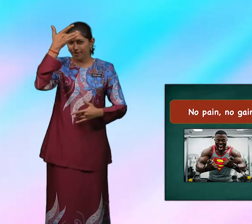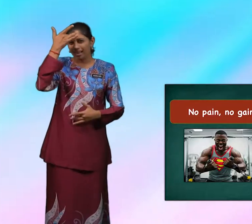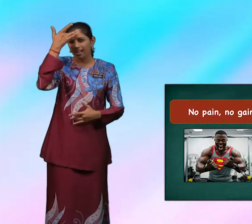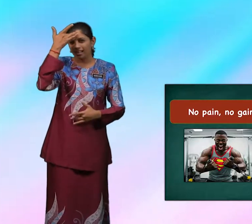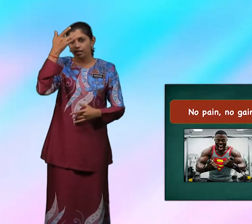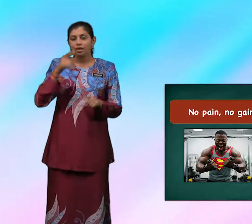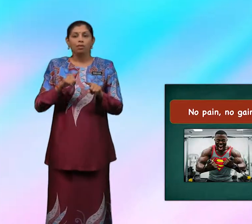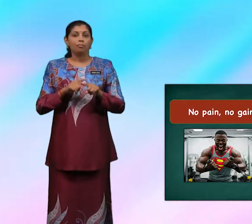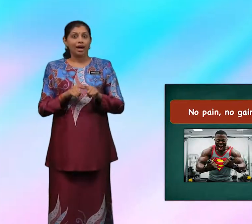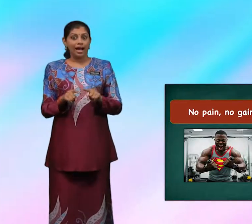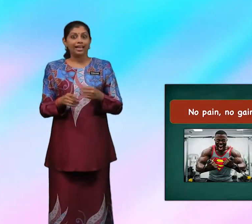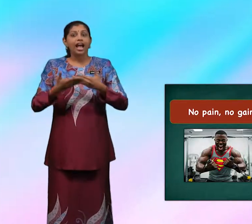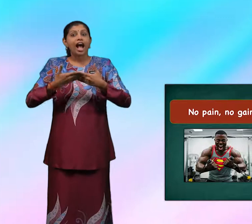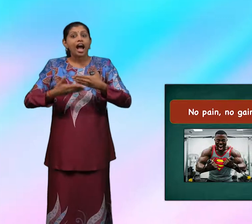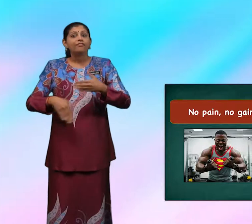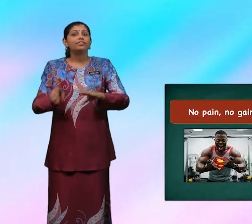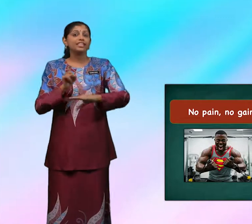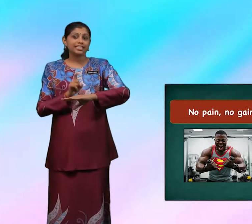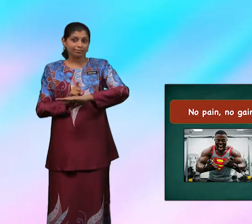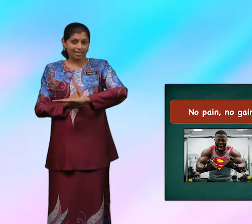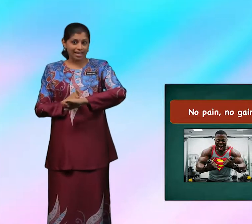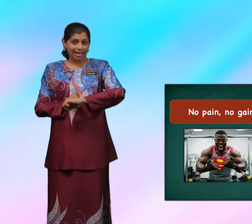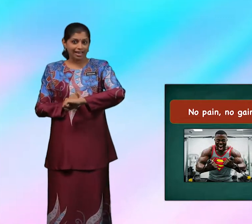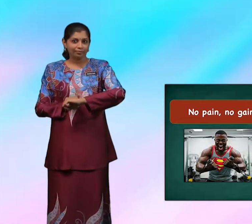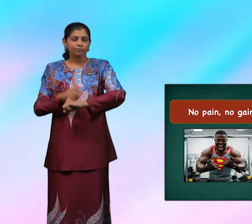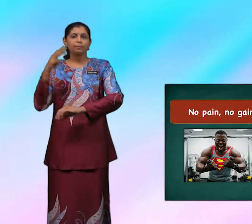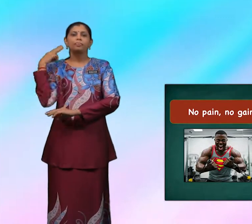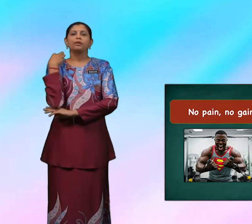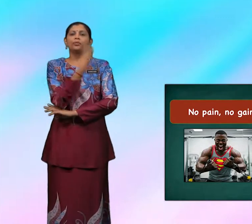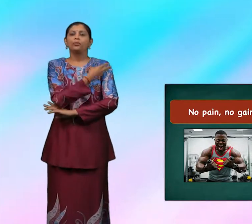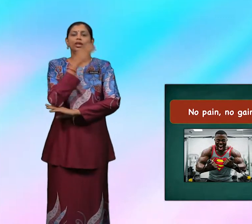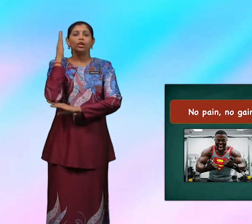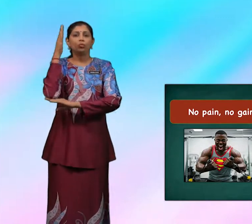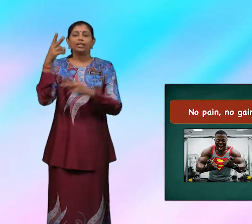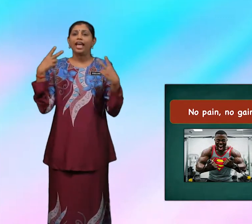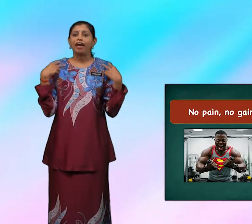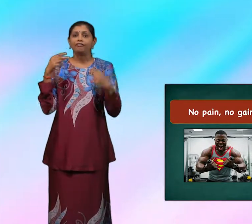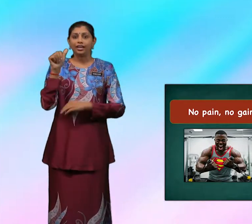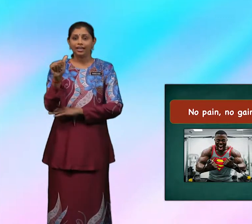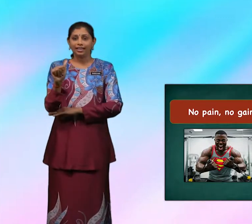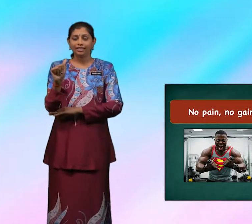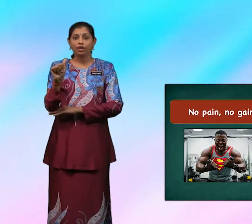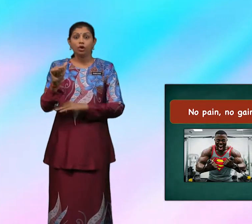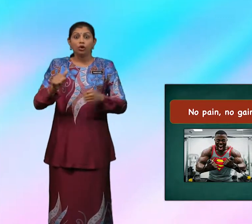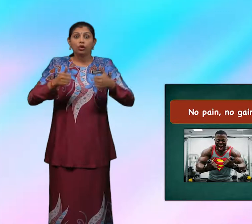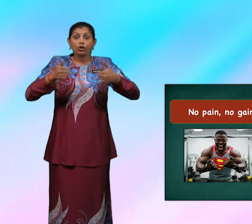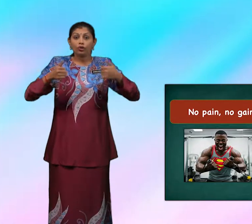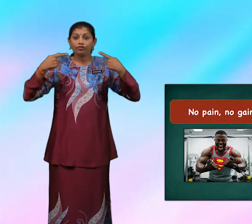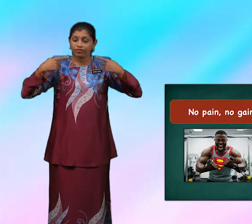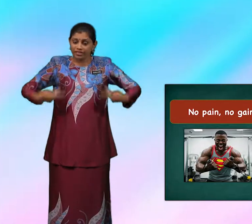pain, but after some time, we will have a good